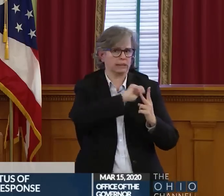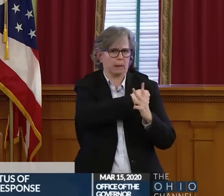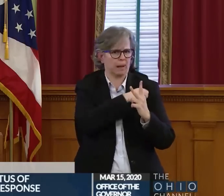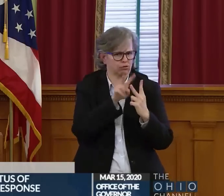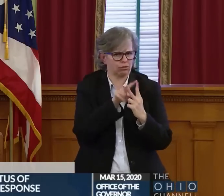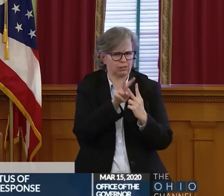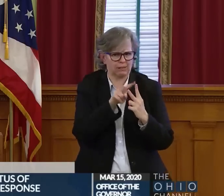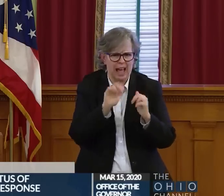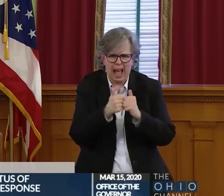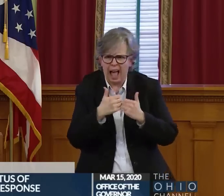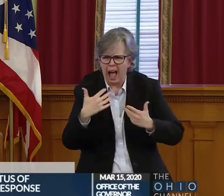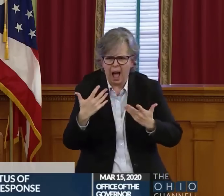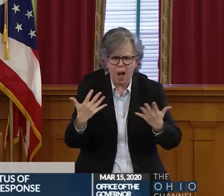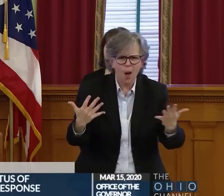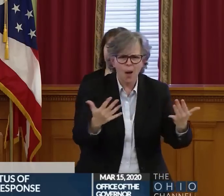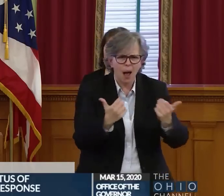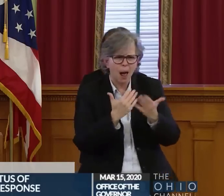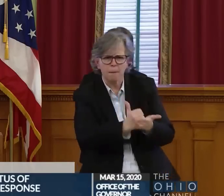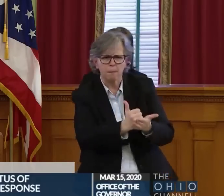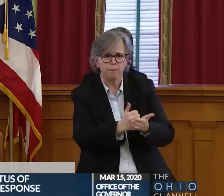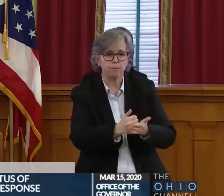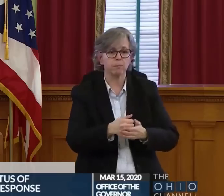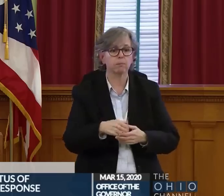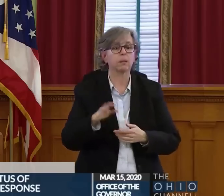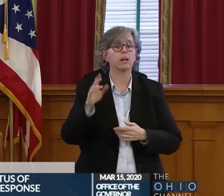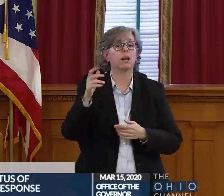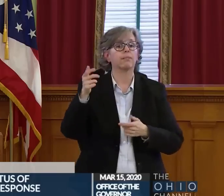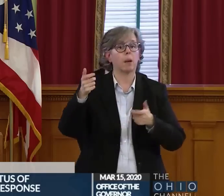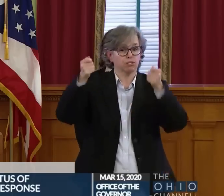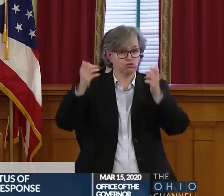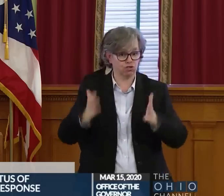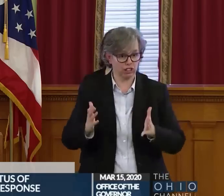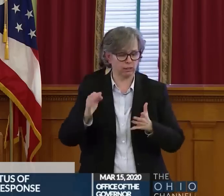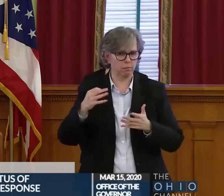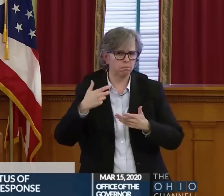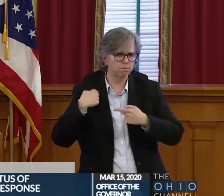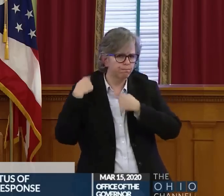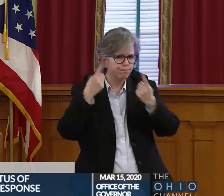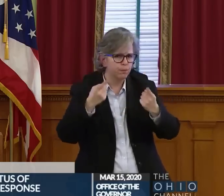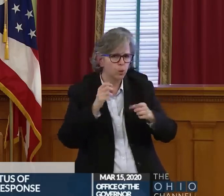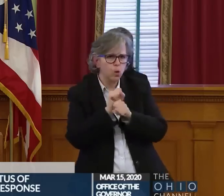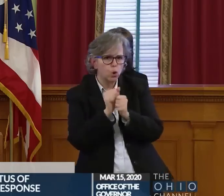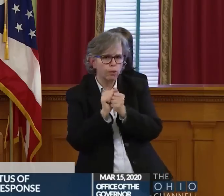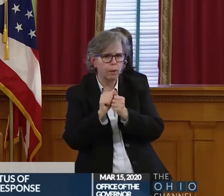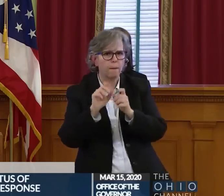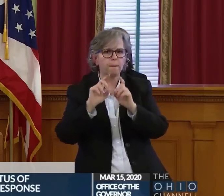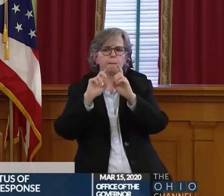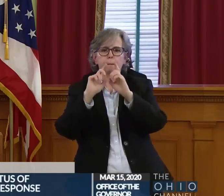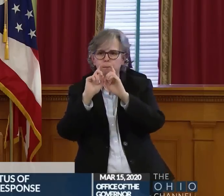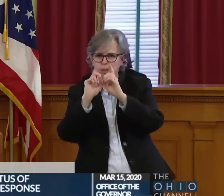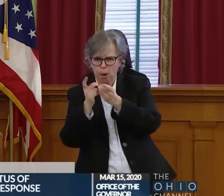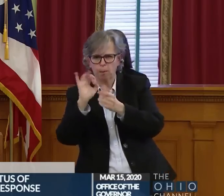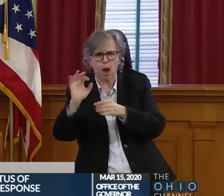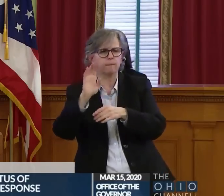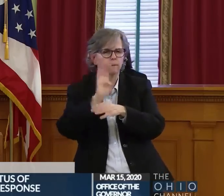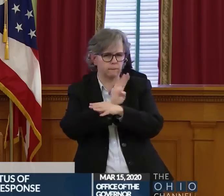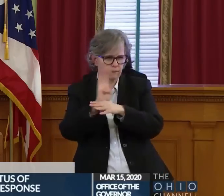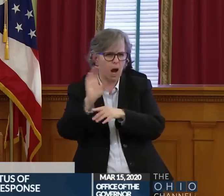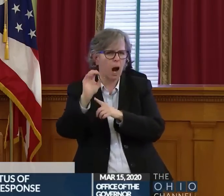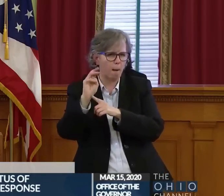The administration has been working with Jobs Ohio and the Department of Commerce, along with the Restaurant Association and the Ohio business